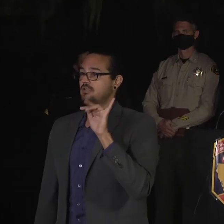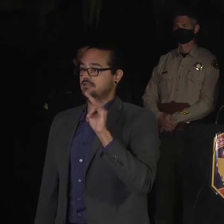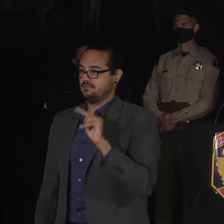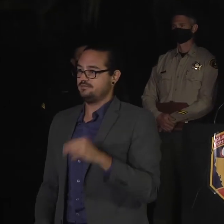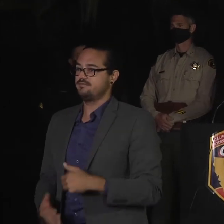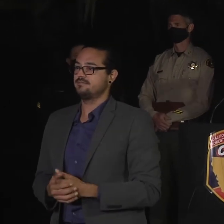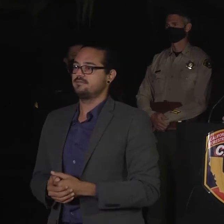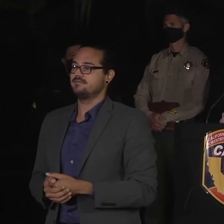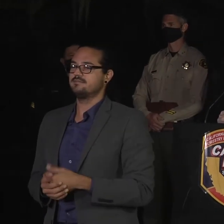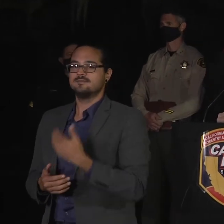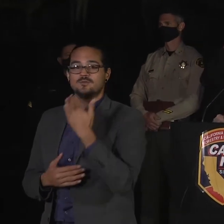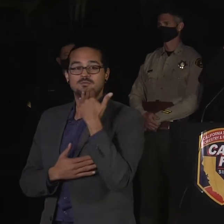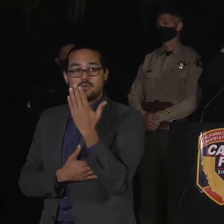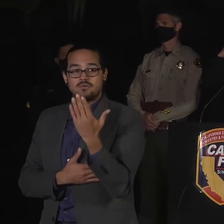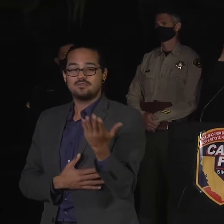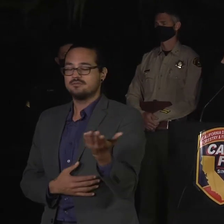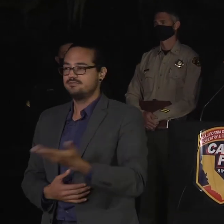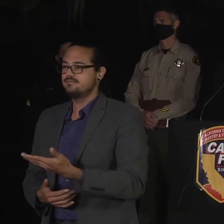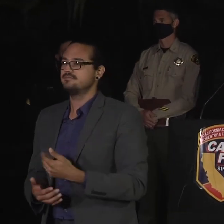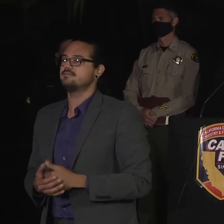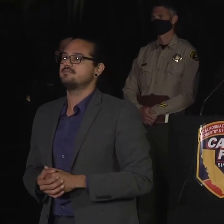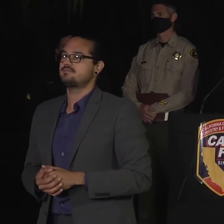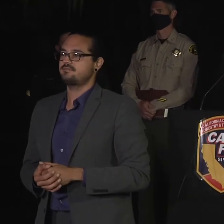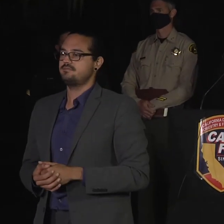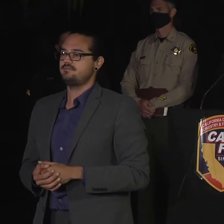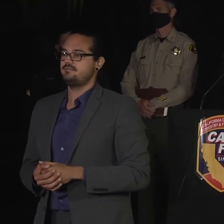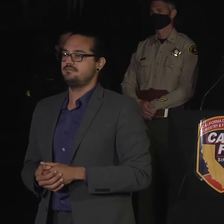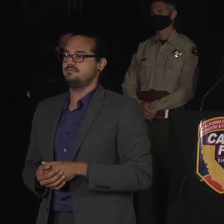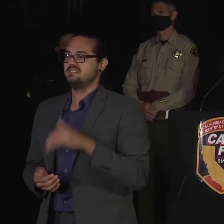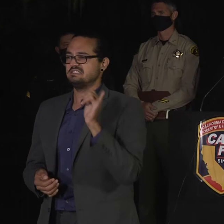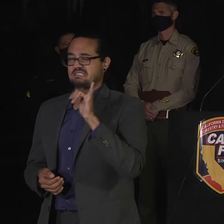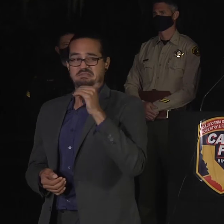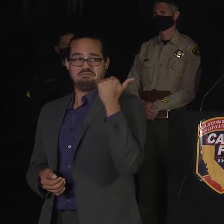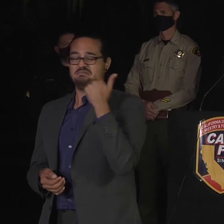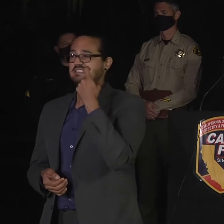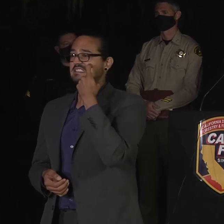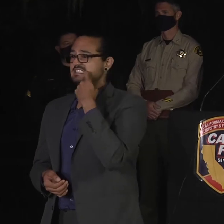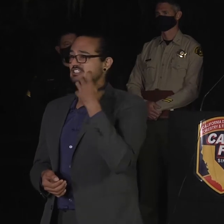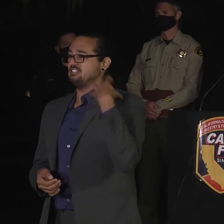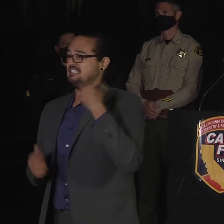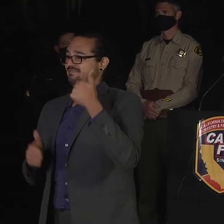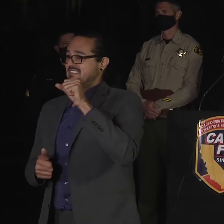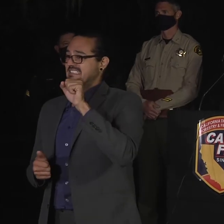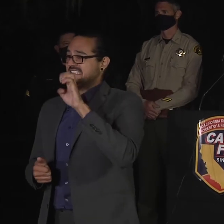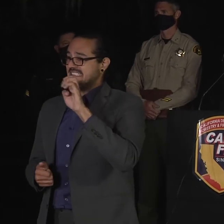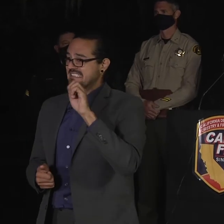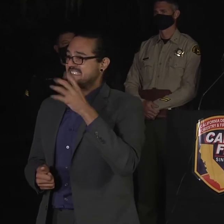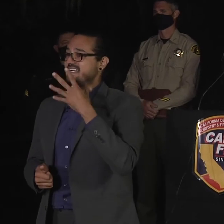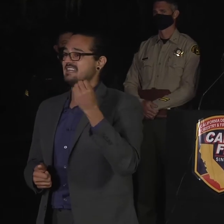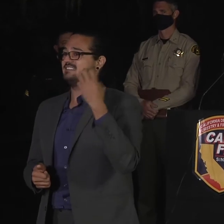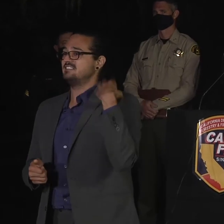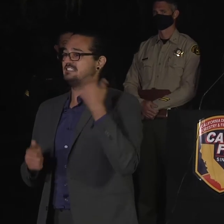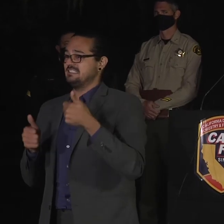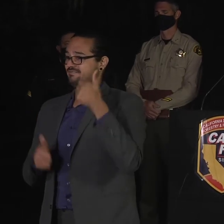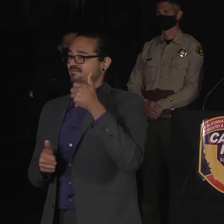Good morning. As Chief C and Chief Brenton stated, we are making progress on this fire. The team is doing an outstanding job